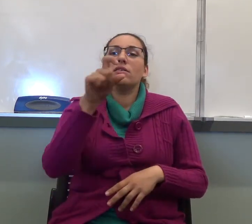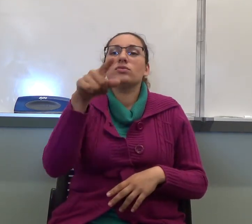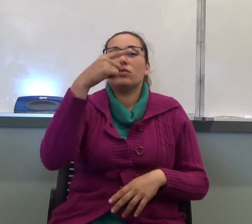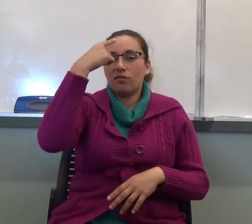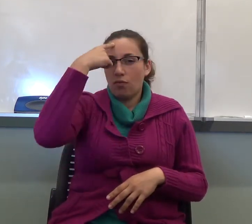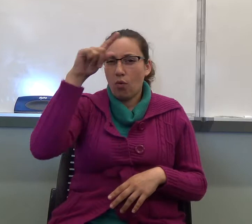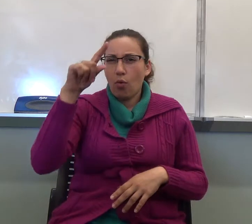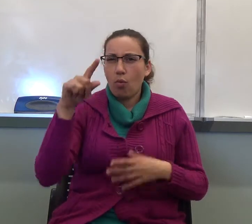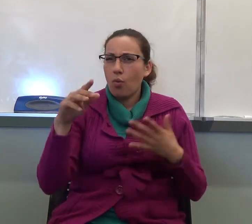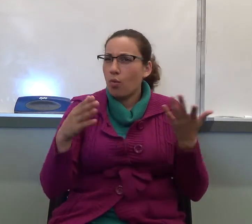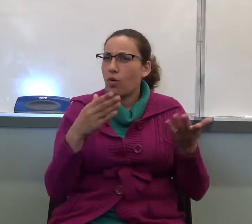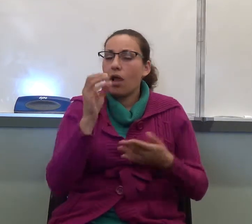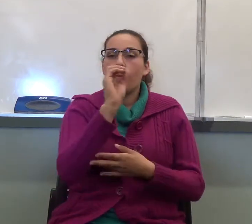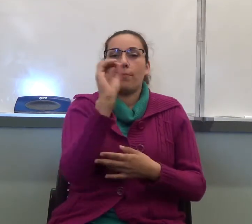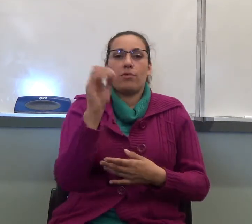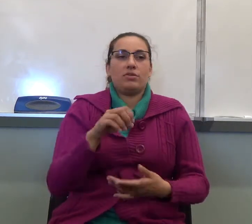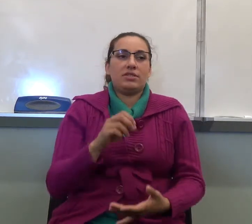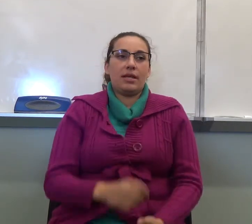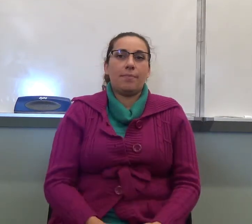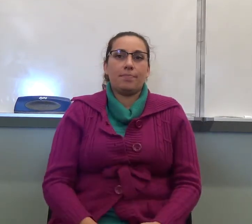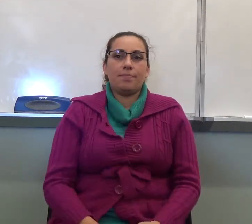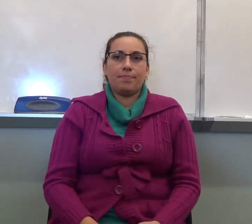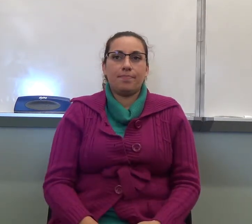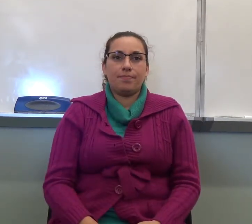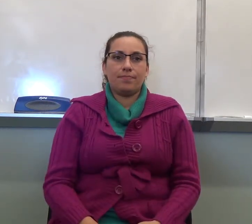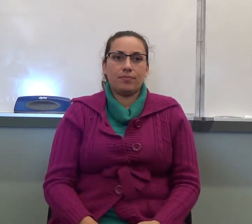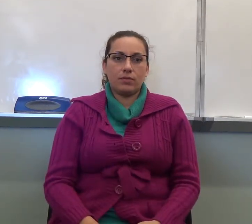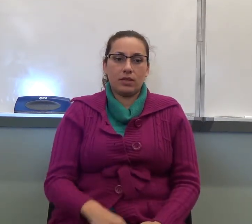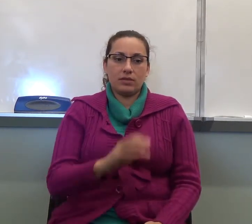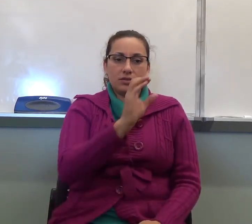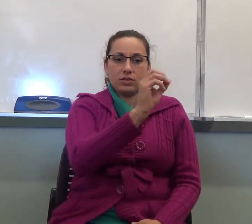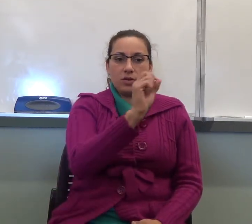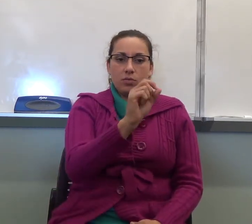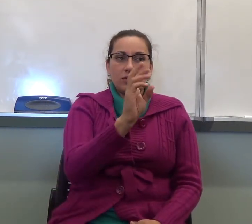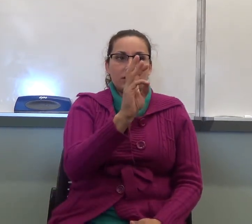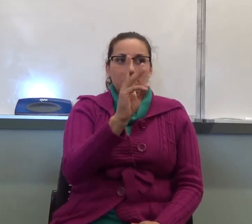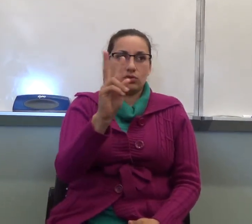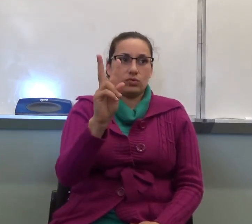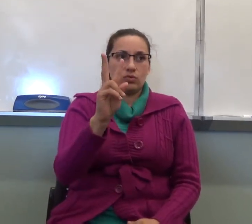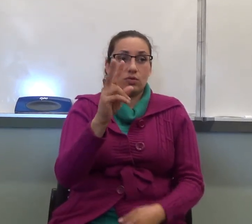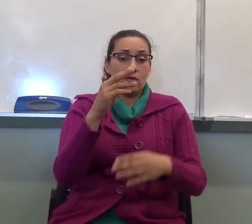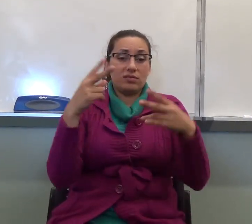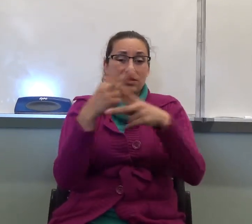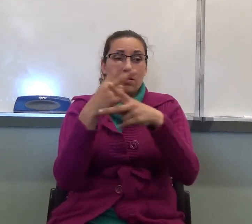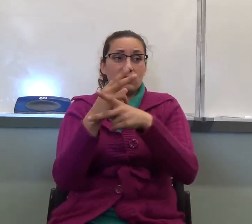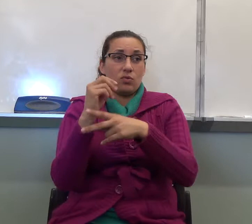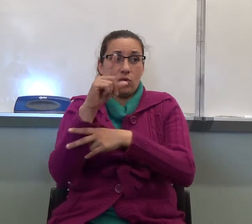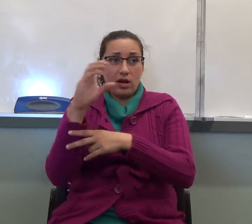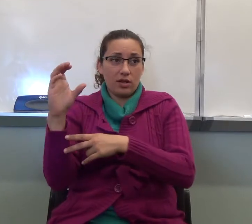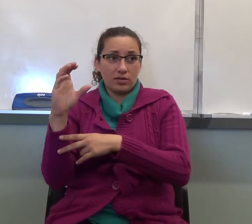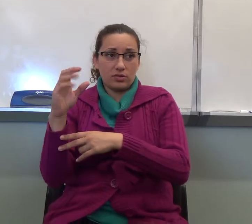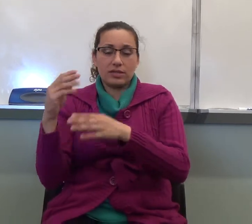If you divide that out, you have 0.62, multiplying by 100, 62% will